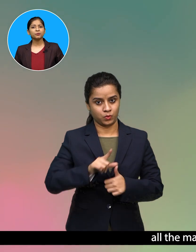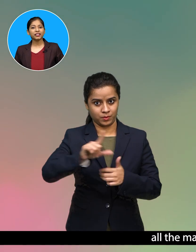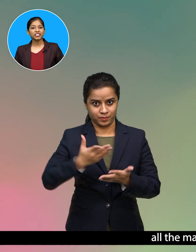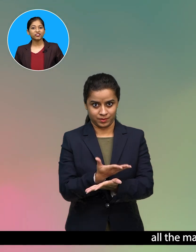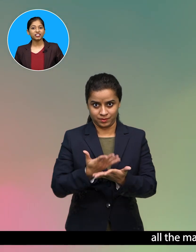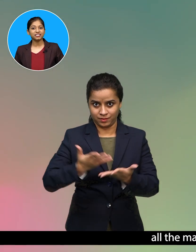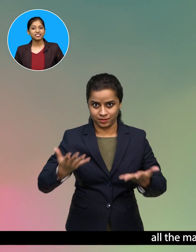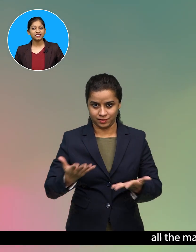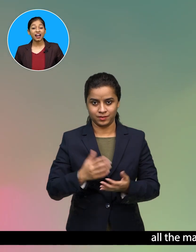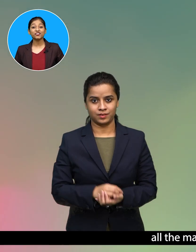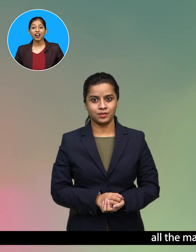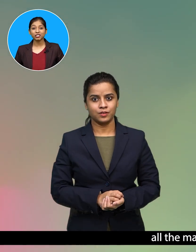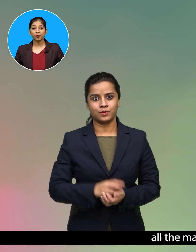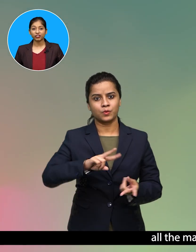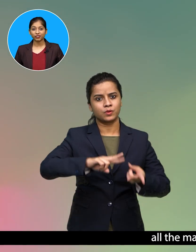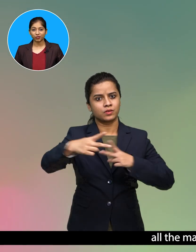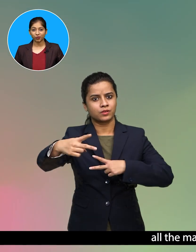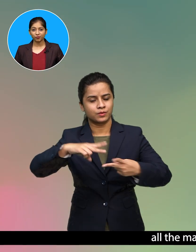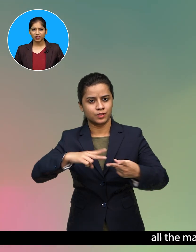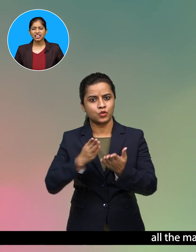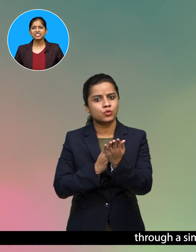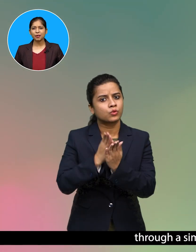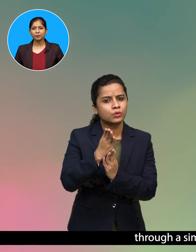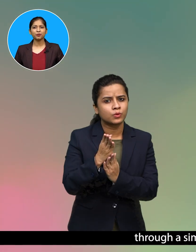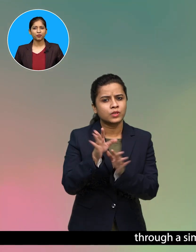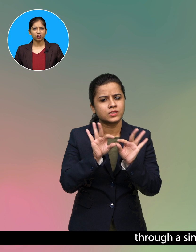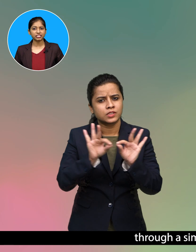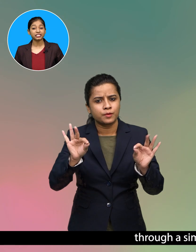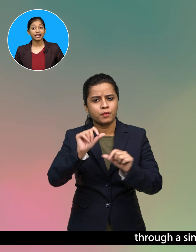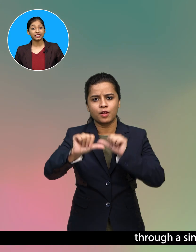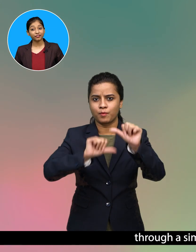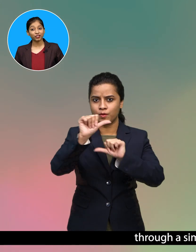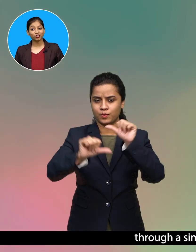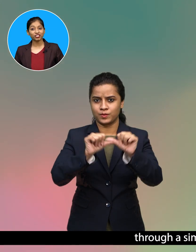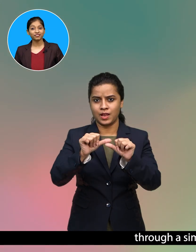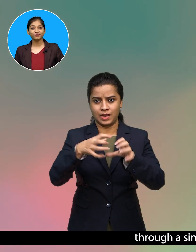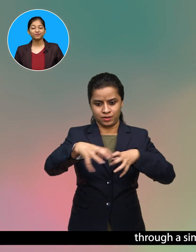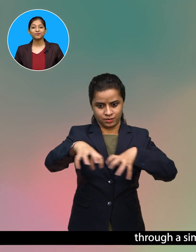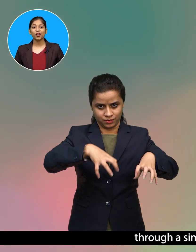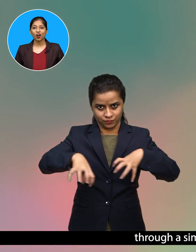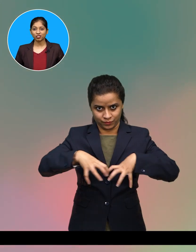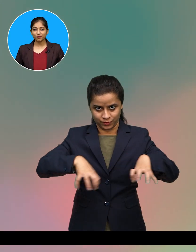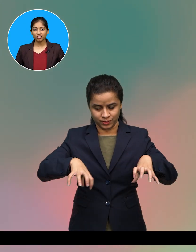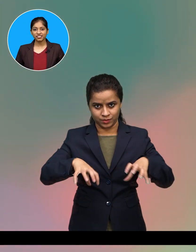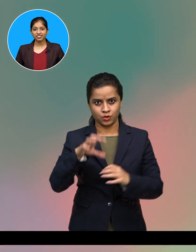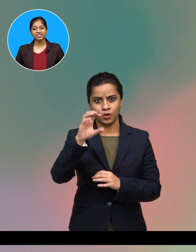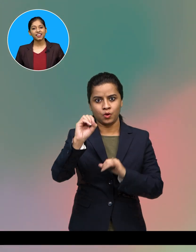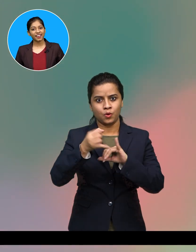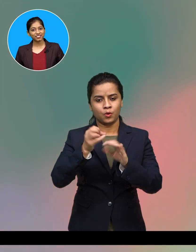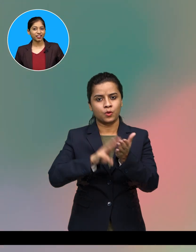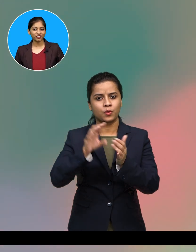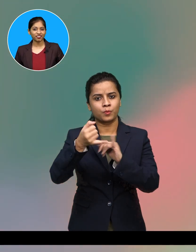all the materials are transported through a simple process like diffusion,